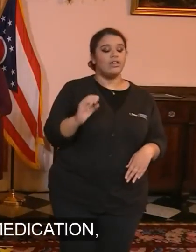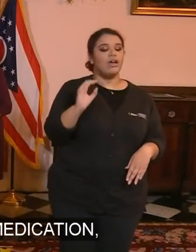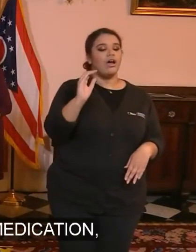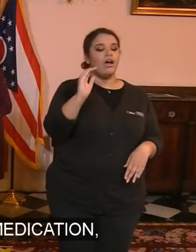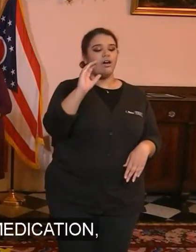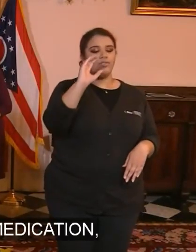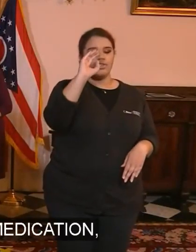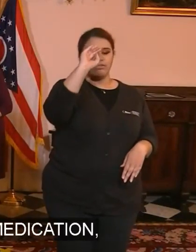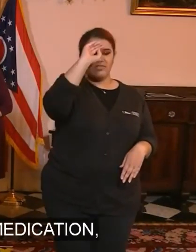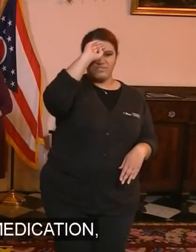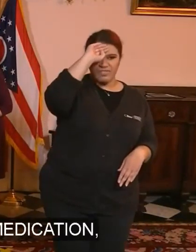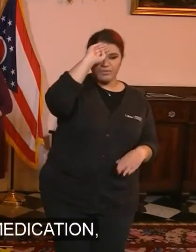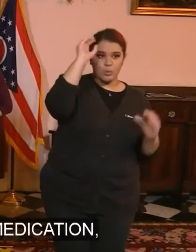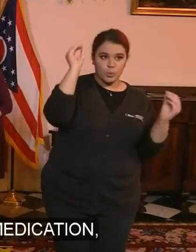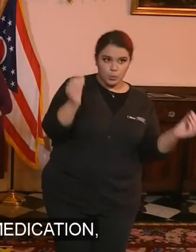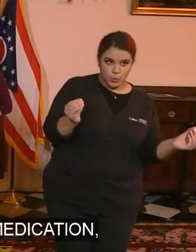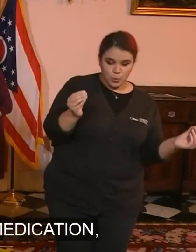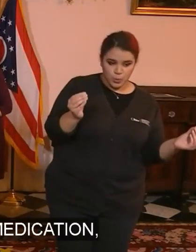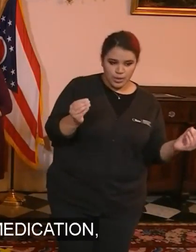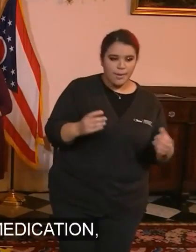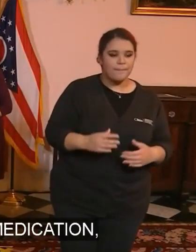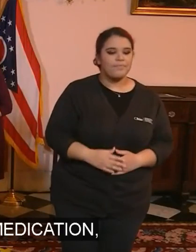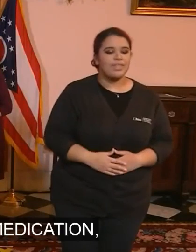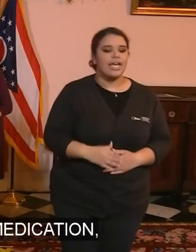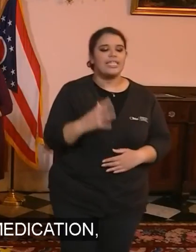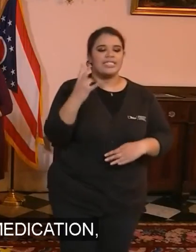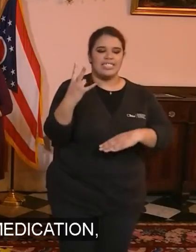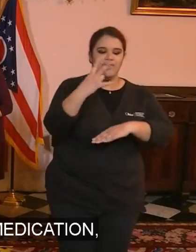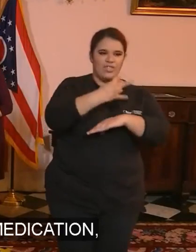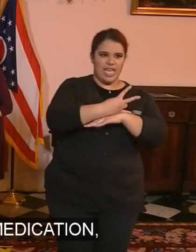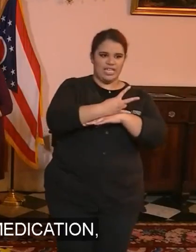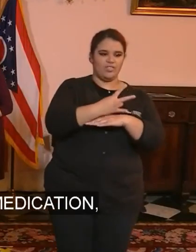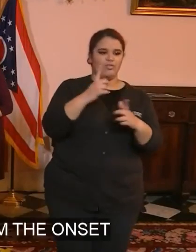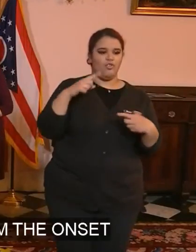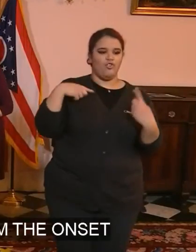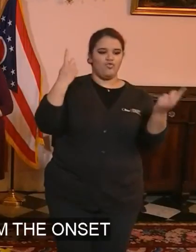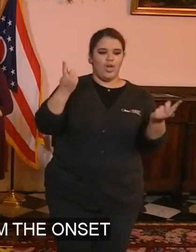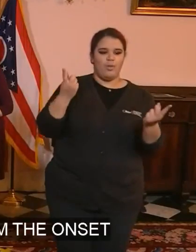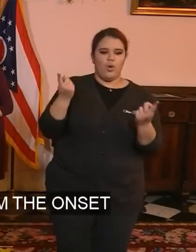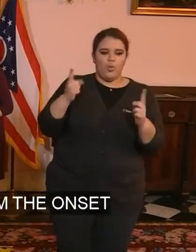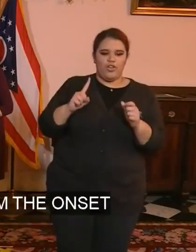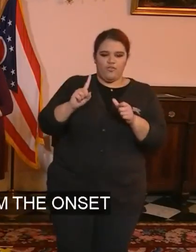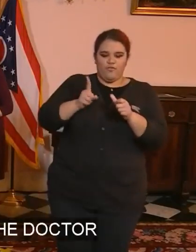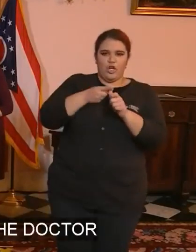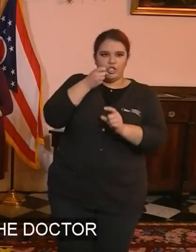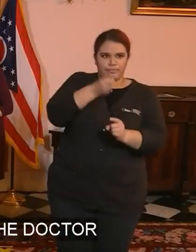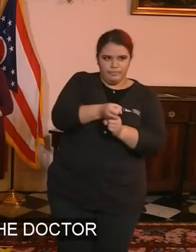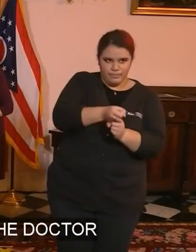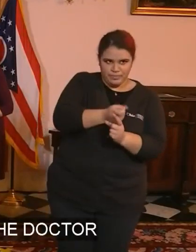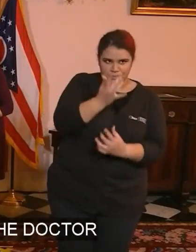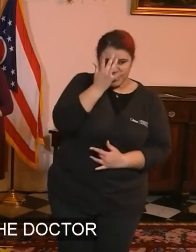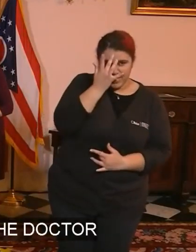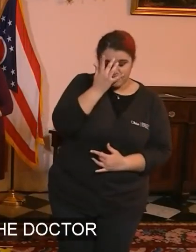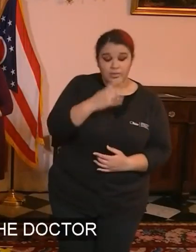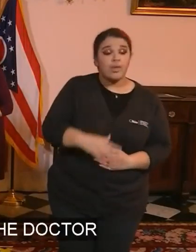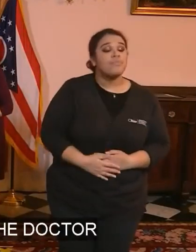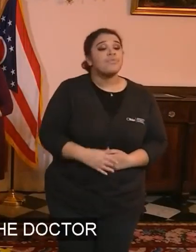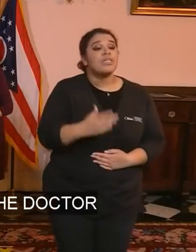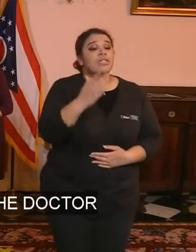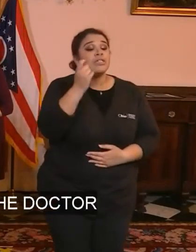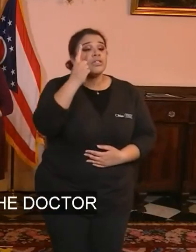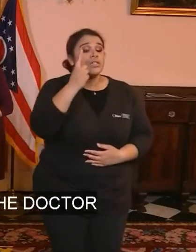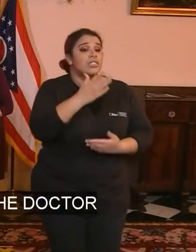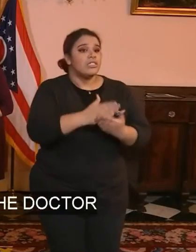your illness. There's some guidance your doctor will be using with you, but most of us will get better, and then we'll be on the other side of